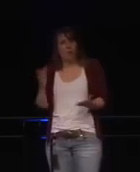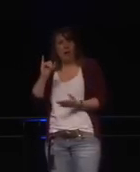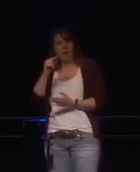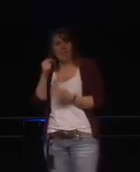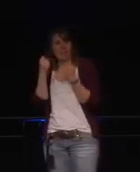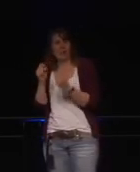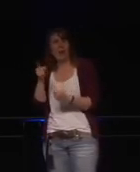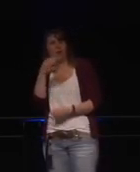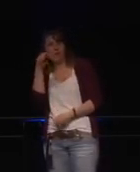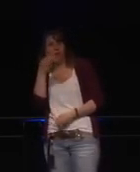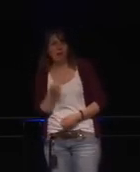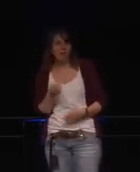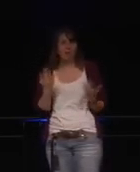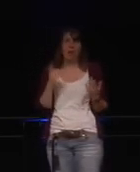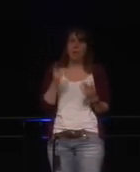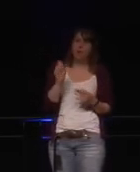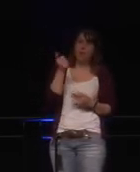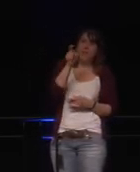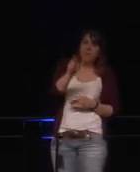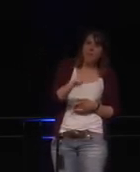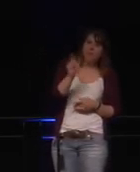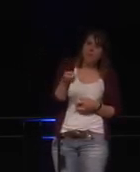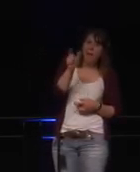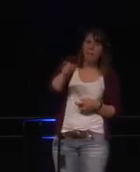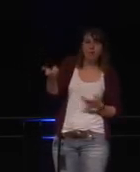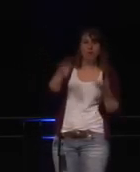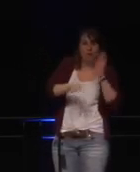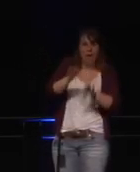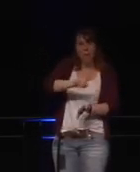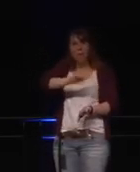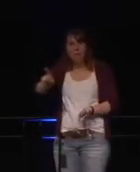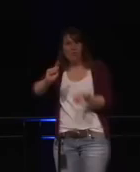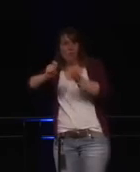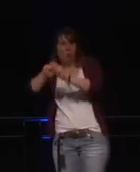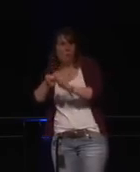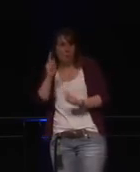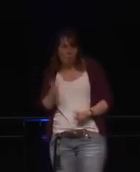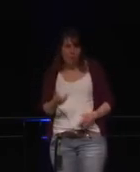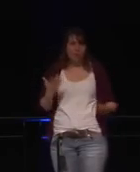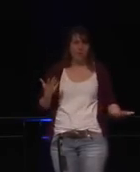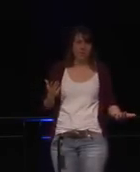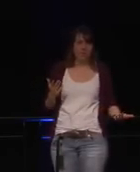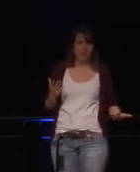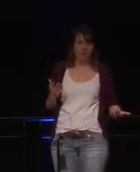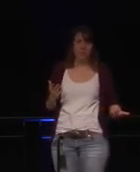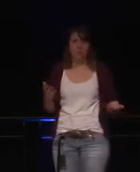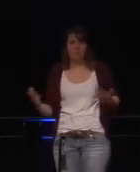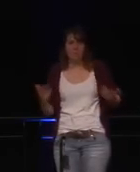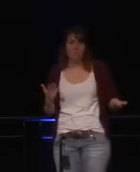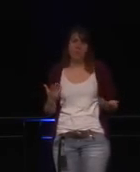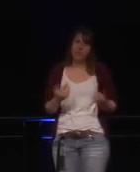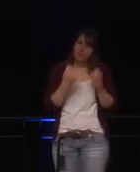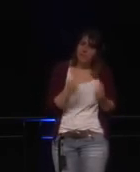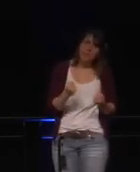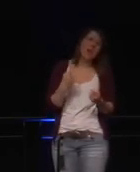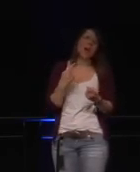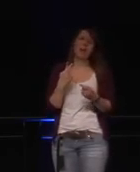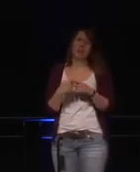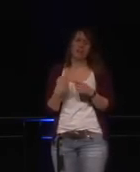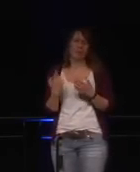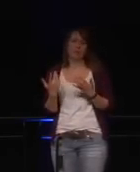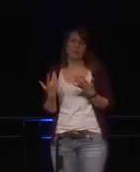introduced early enough. So, this guy was asked, do we